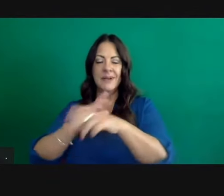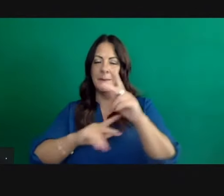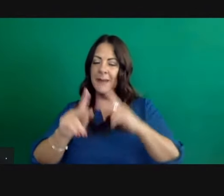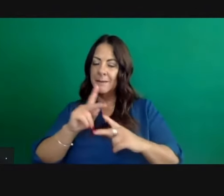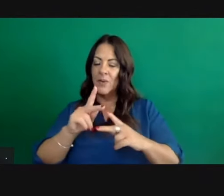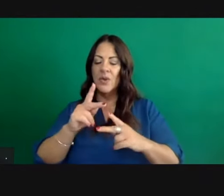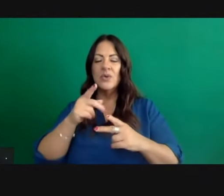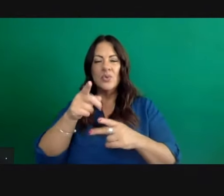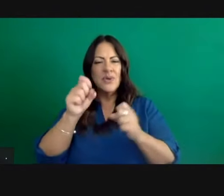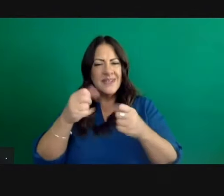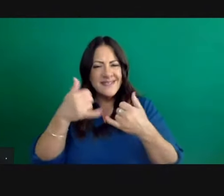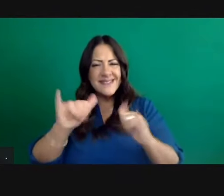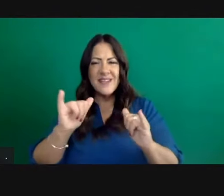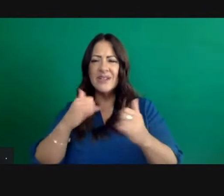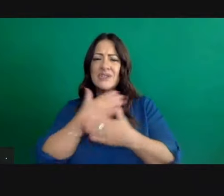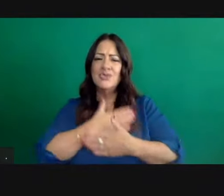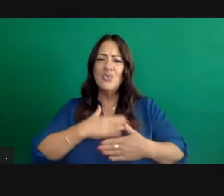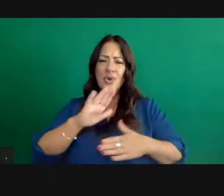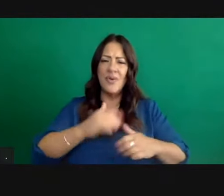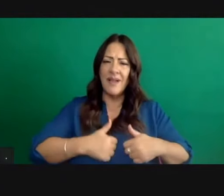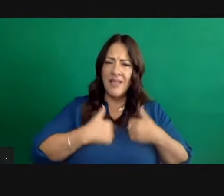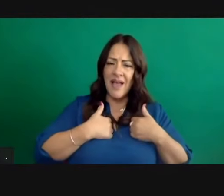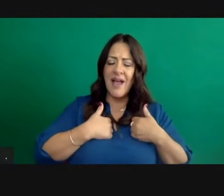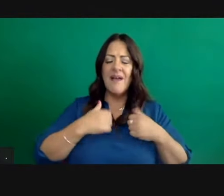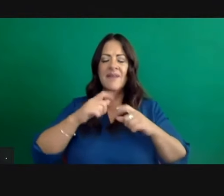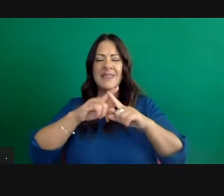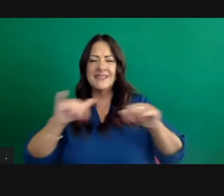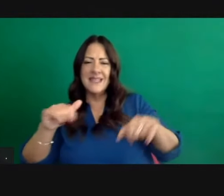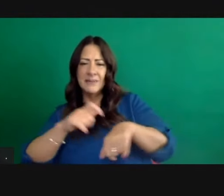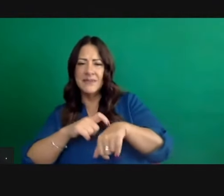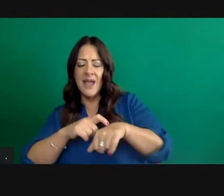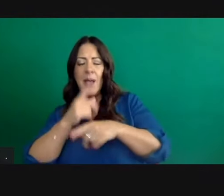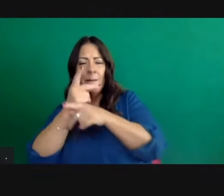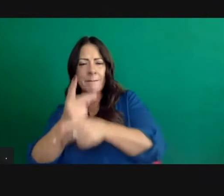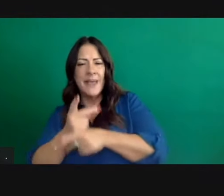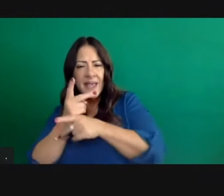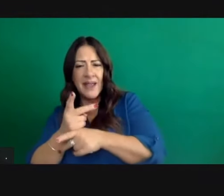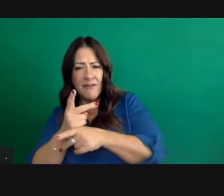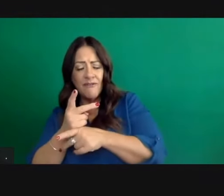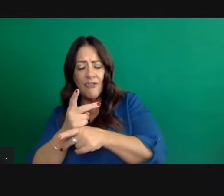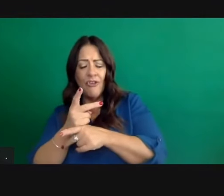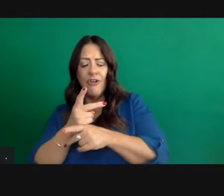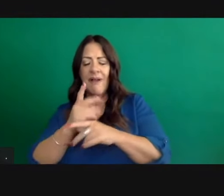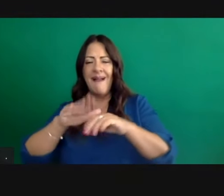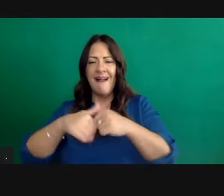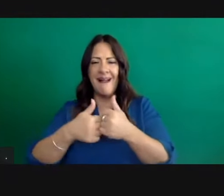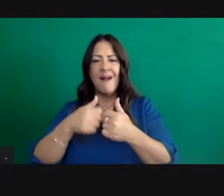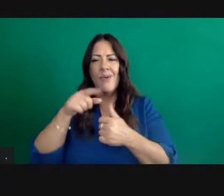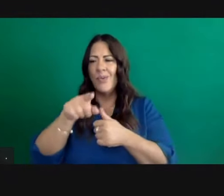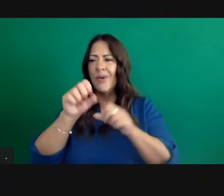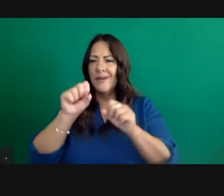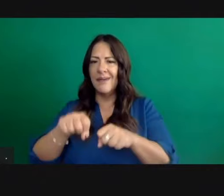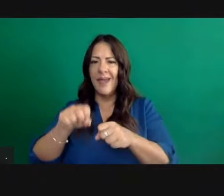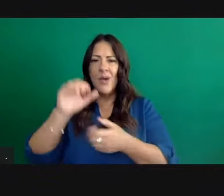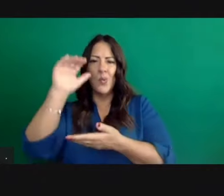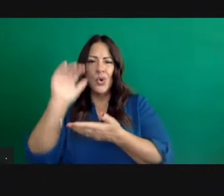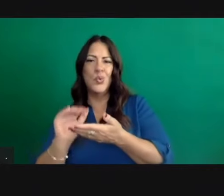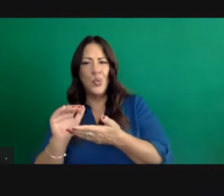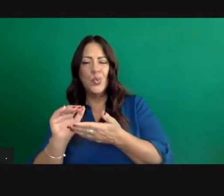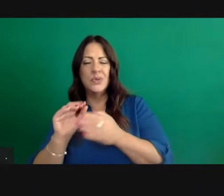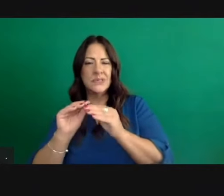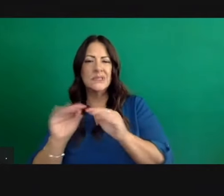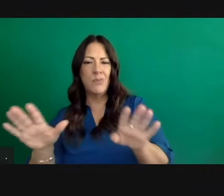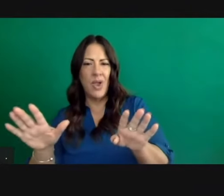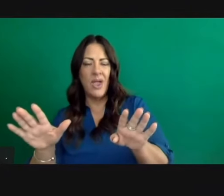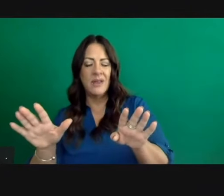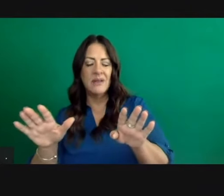many of the things that we expect, but while keeping a close eye on things that we can actually apply to reduce risk and